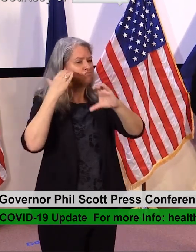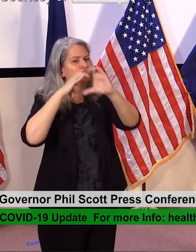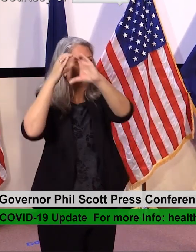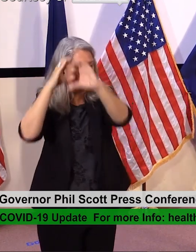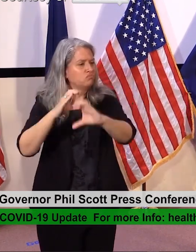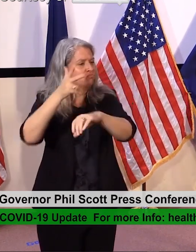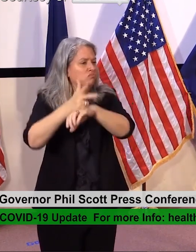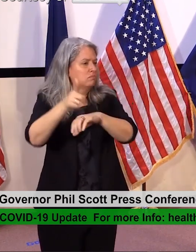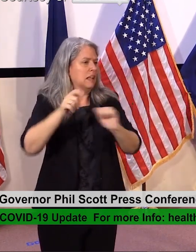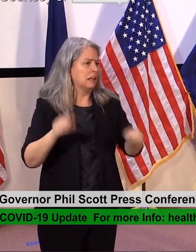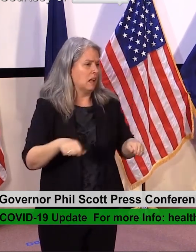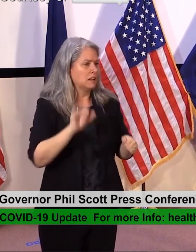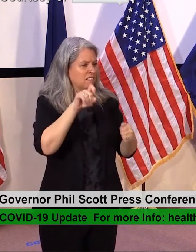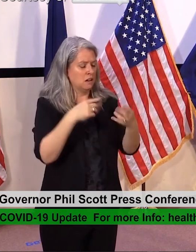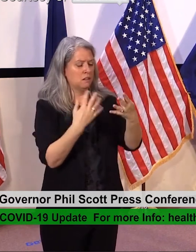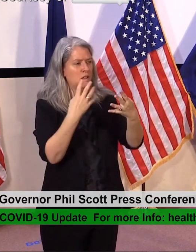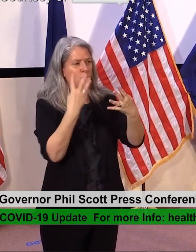necessary.